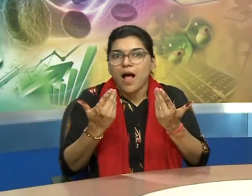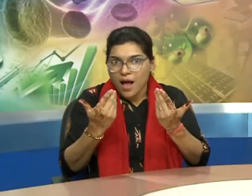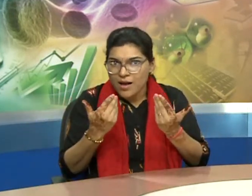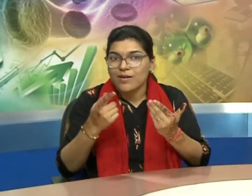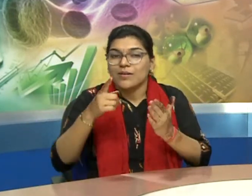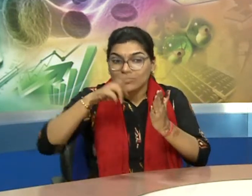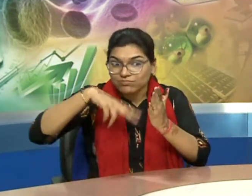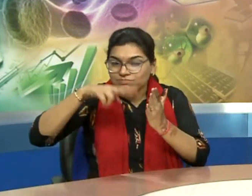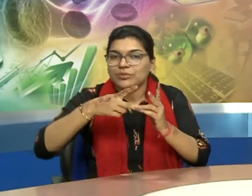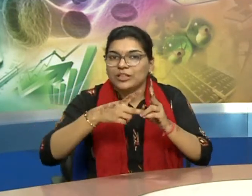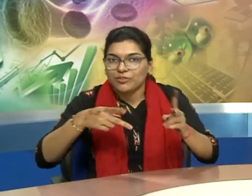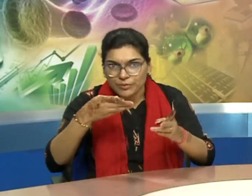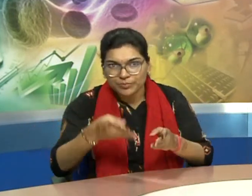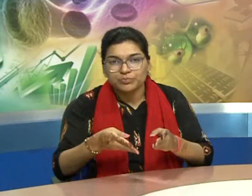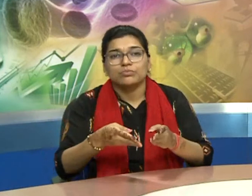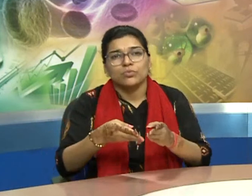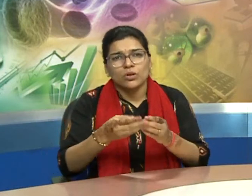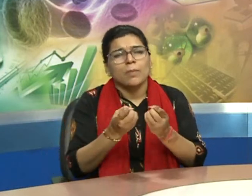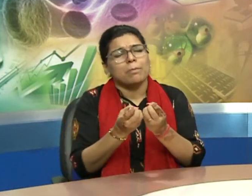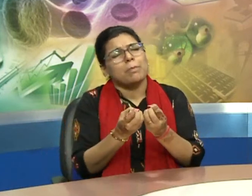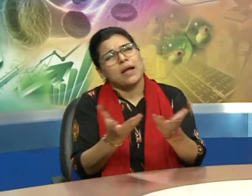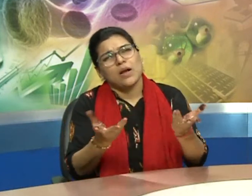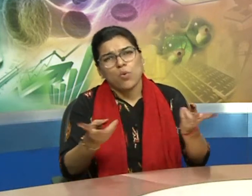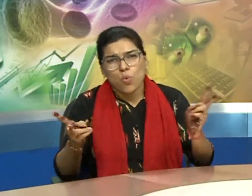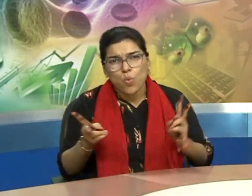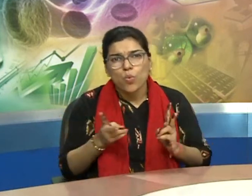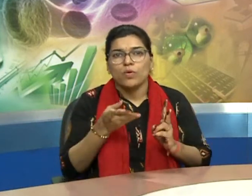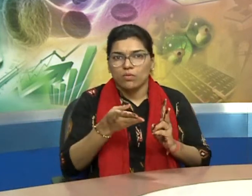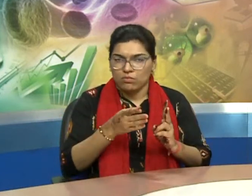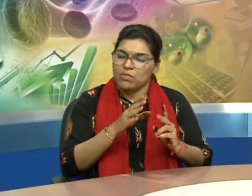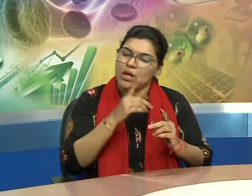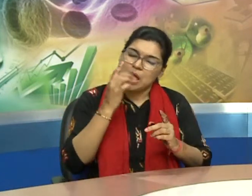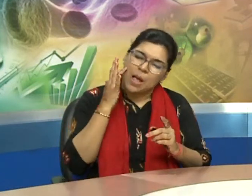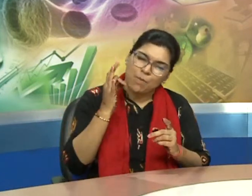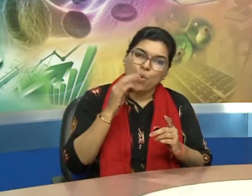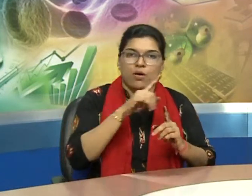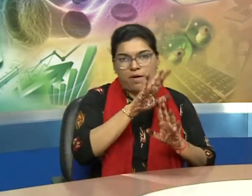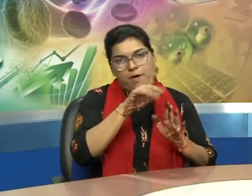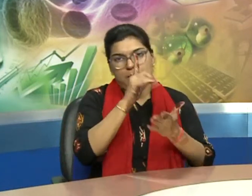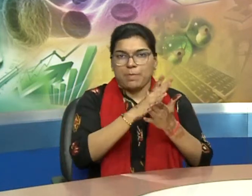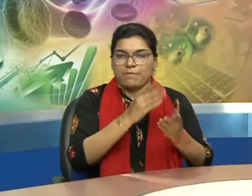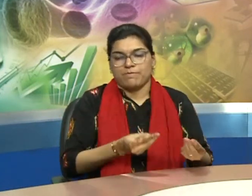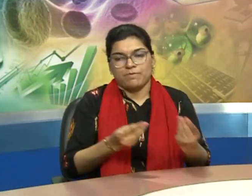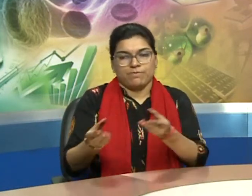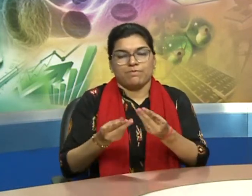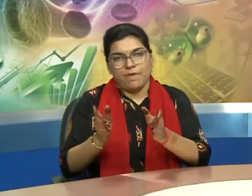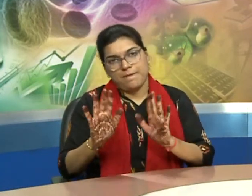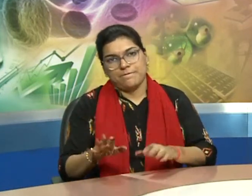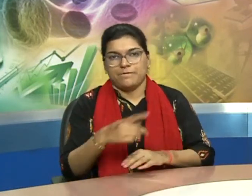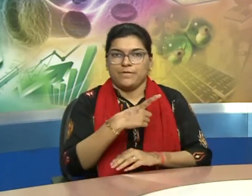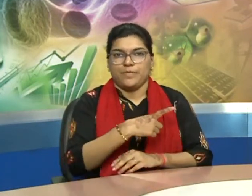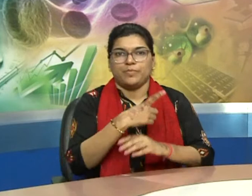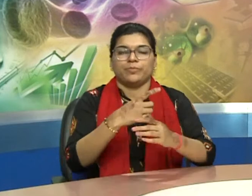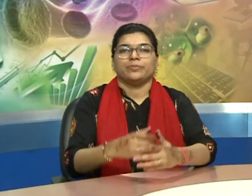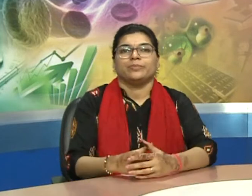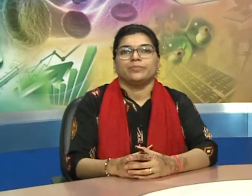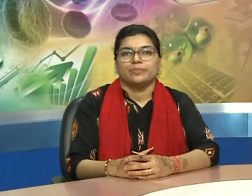These are all light materials, not very heavy. So all these important informations are also kept